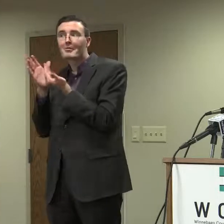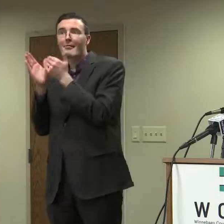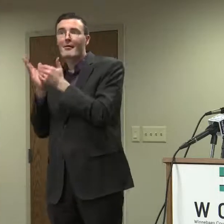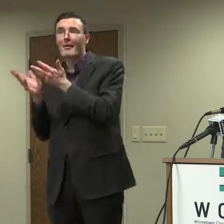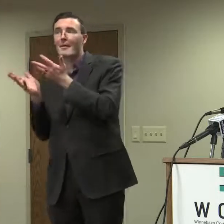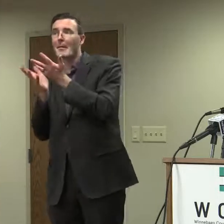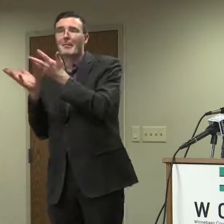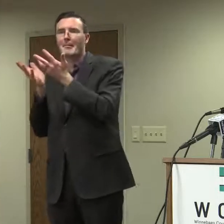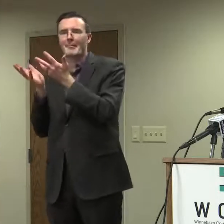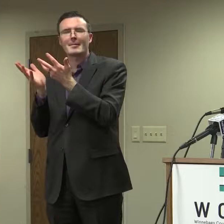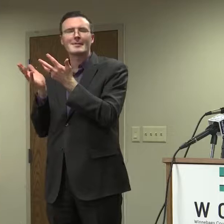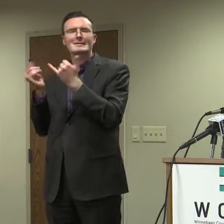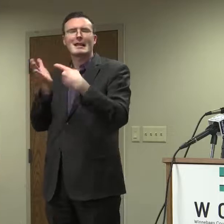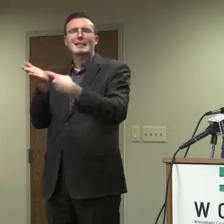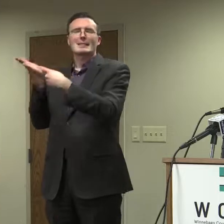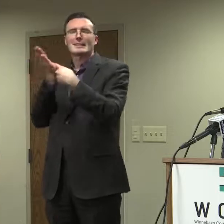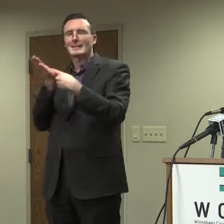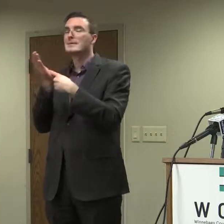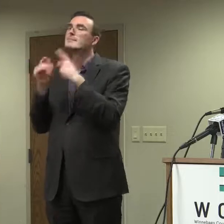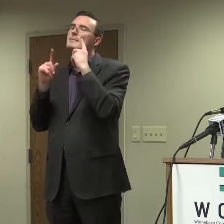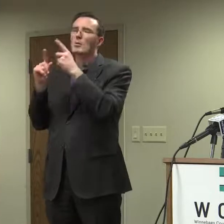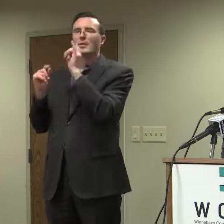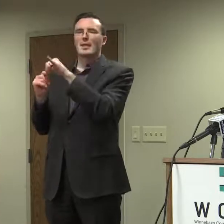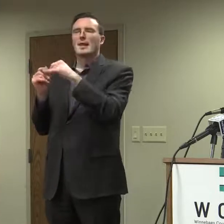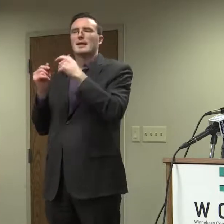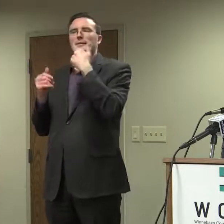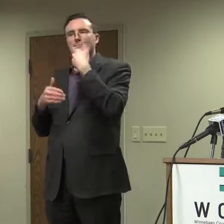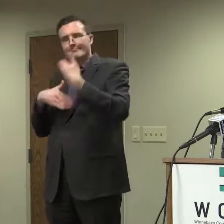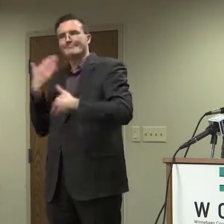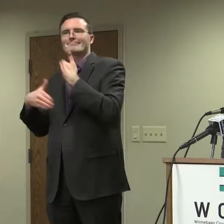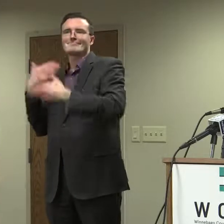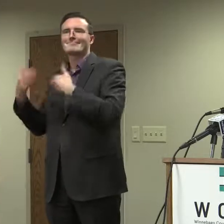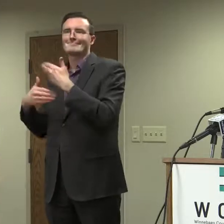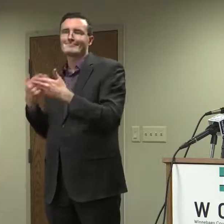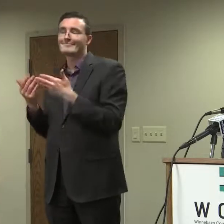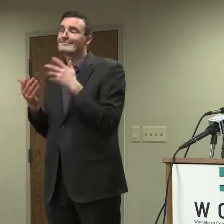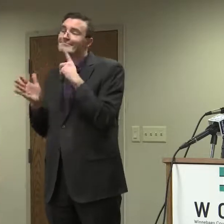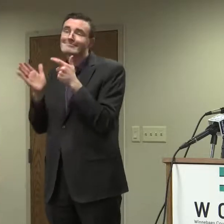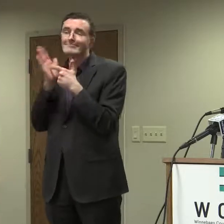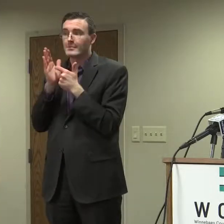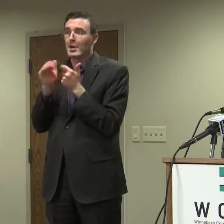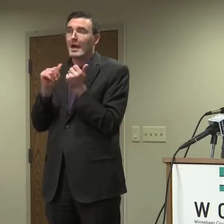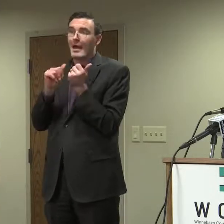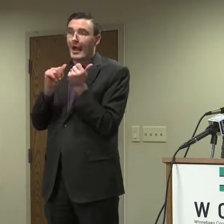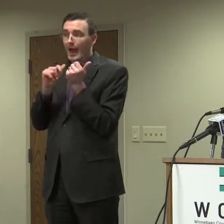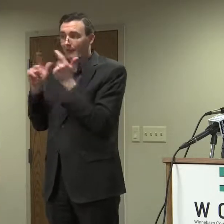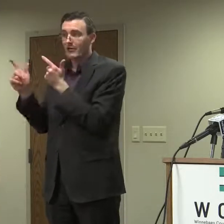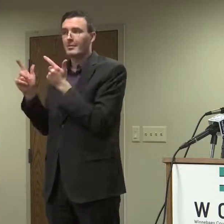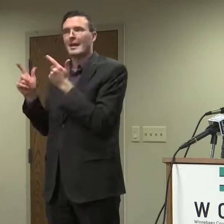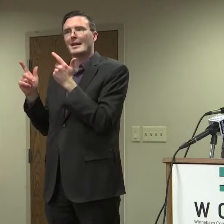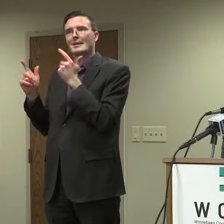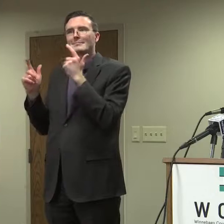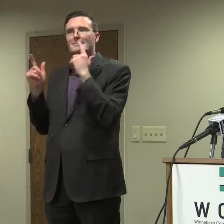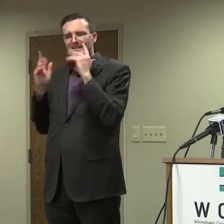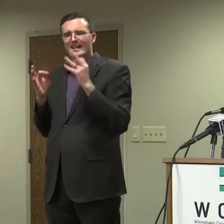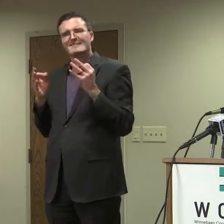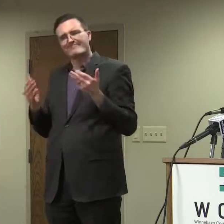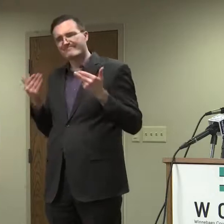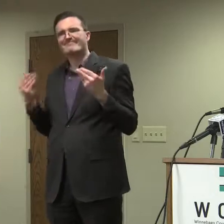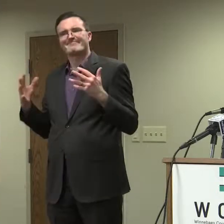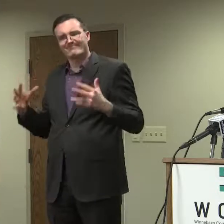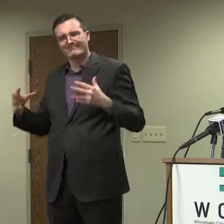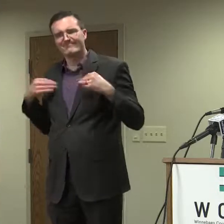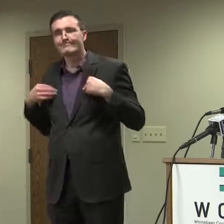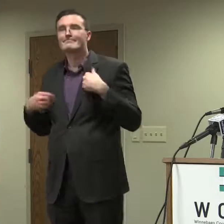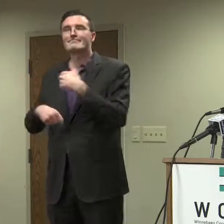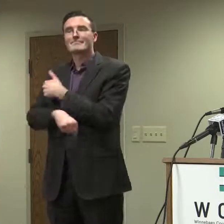again, kind of bringing that group together. It's going to take everyone really deciding to vaccinate as much as possible who can be